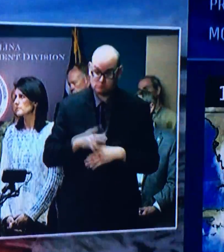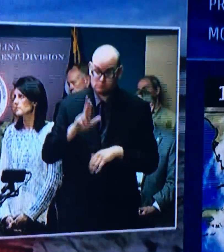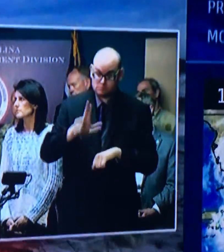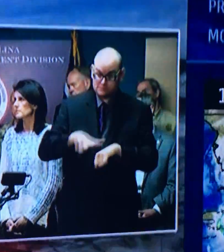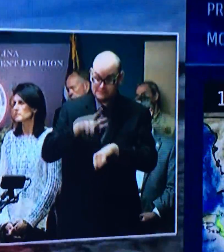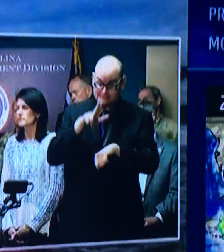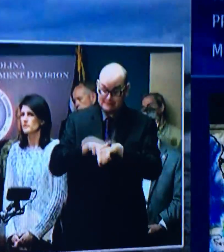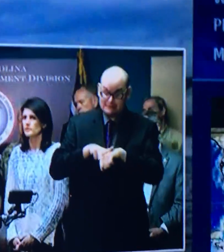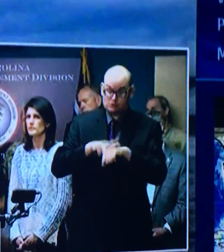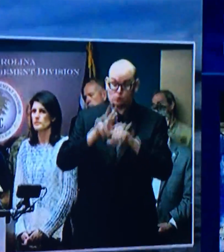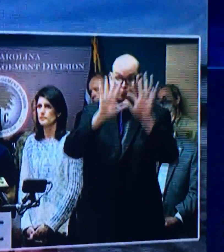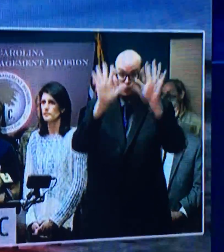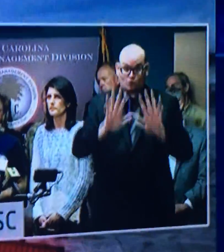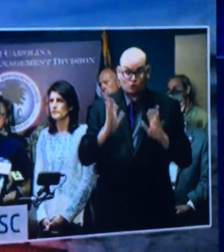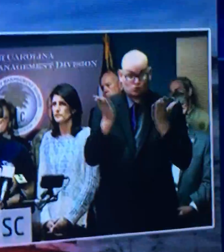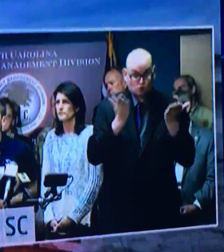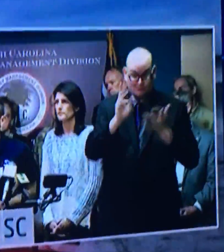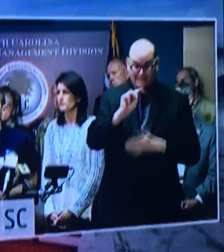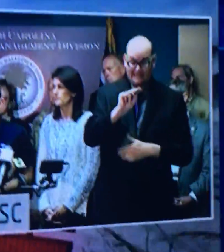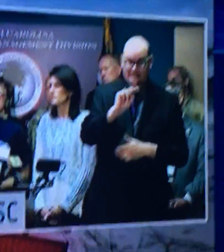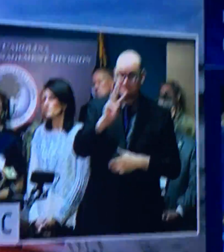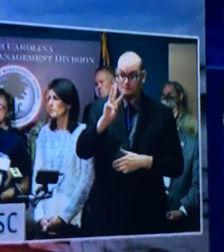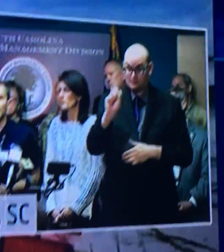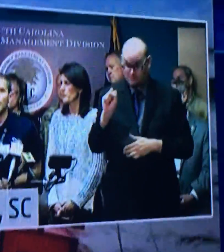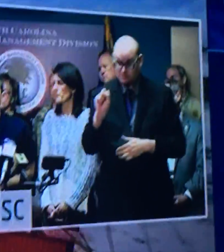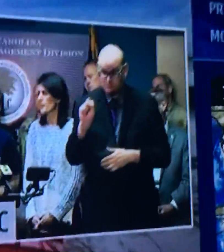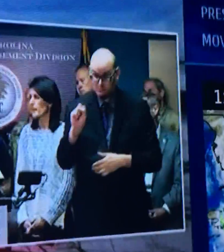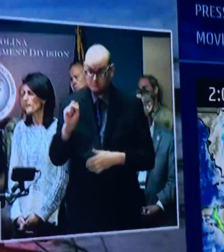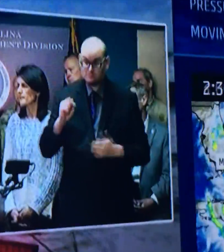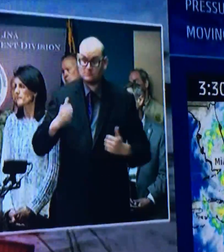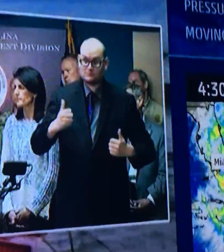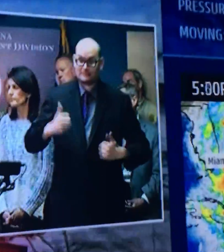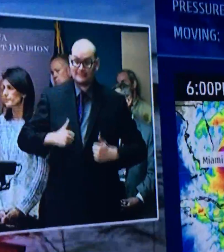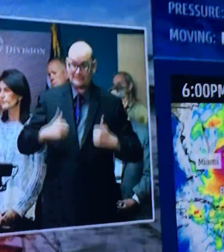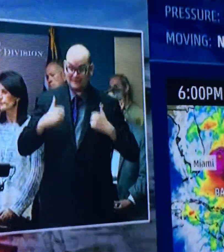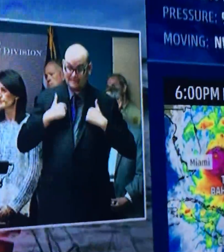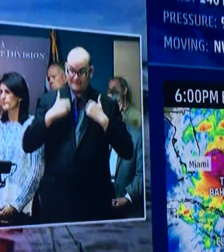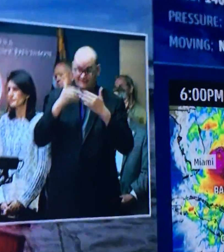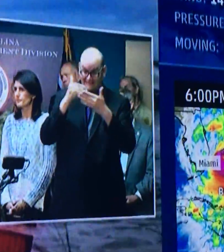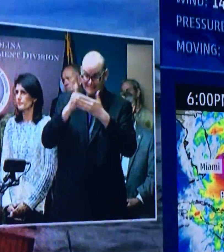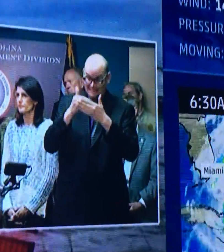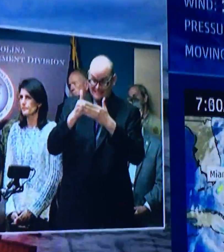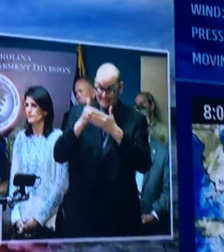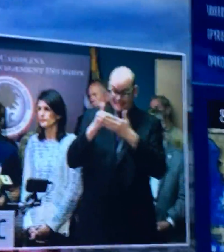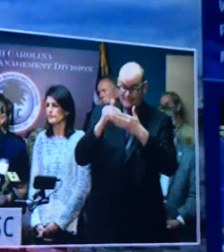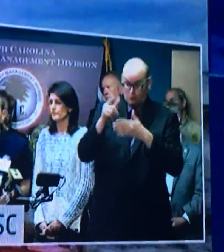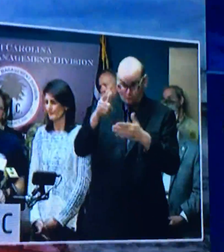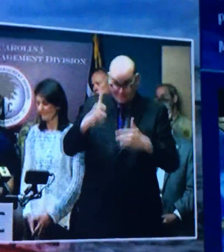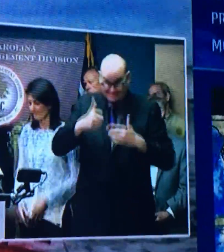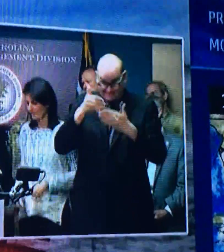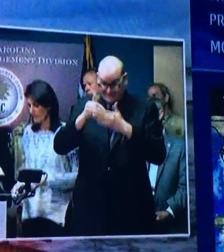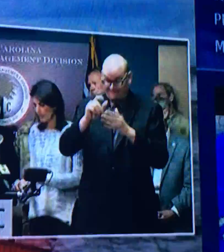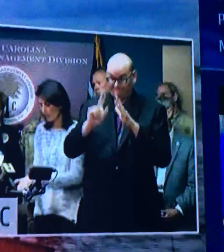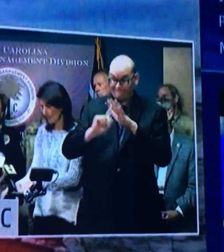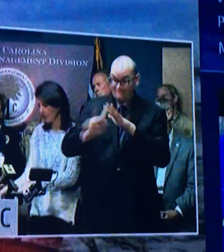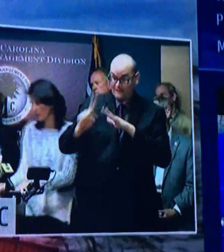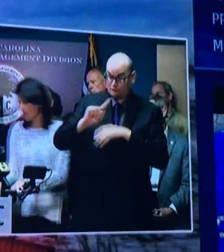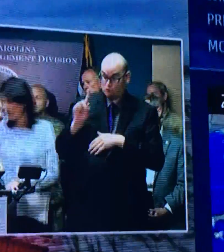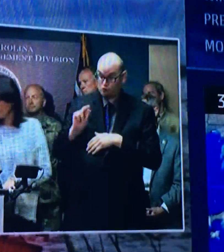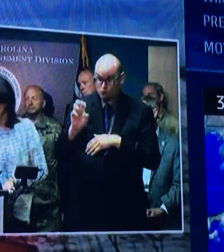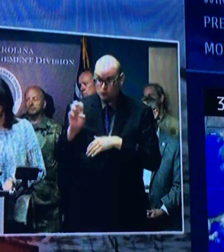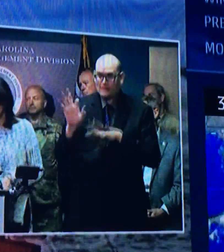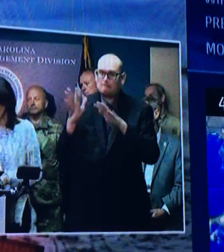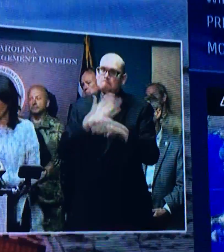an evacuation zone to heed the advice of emergency managers and get out and evacuate inland if asked to do so. Thank you very much. Thank